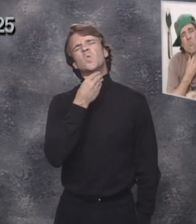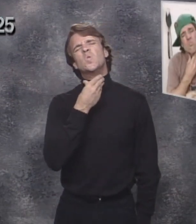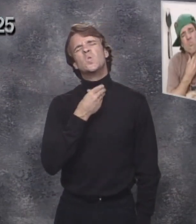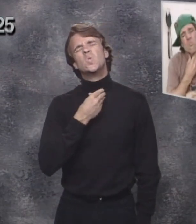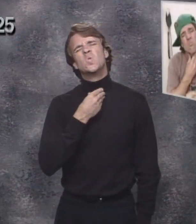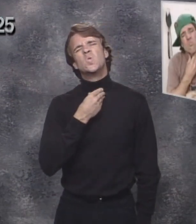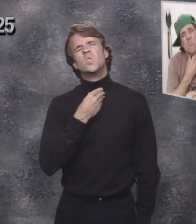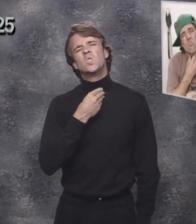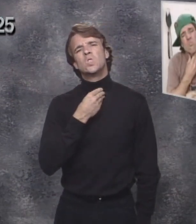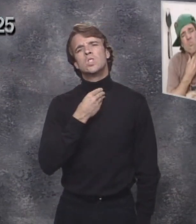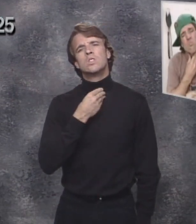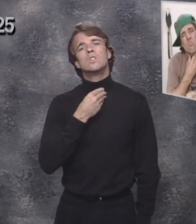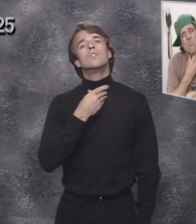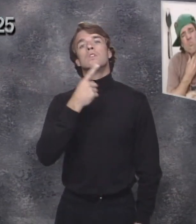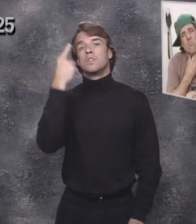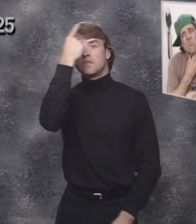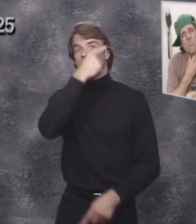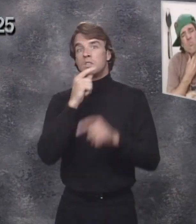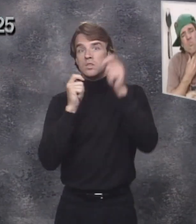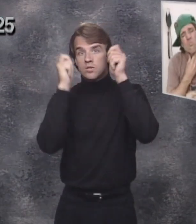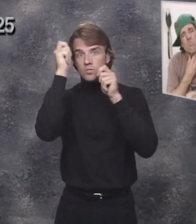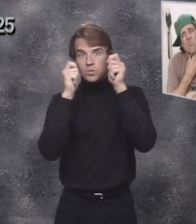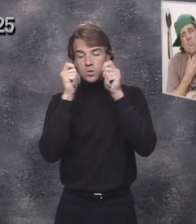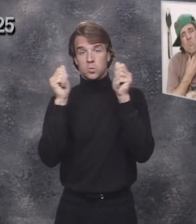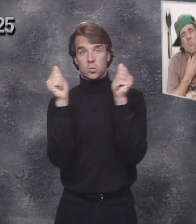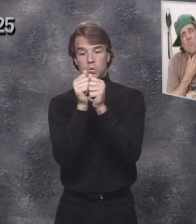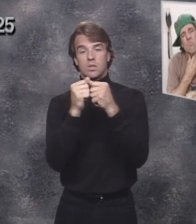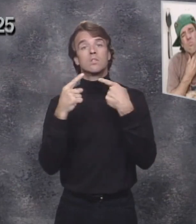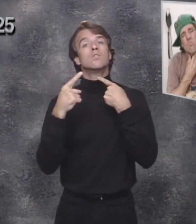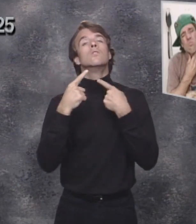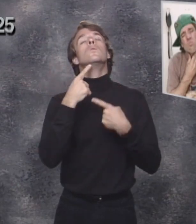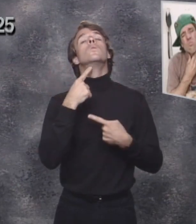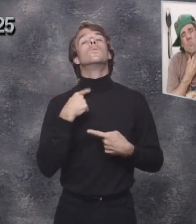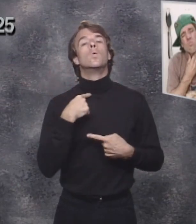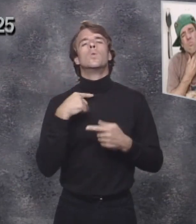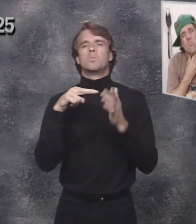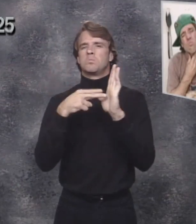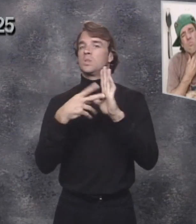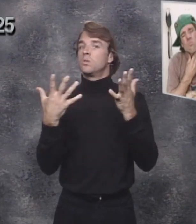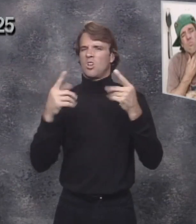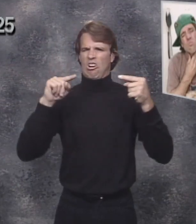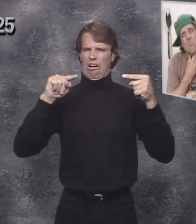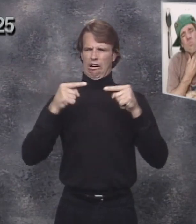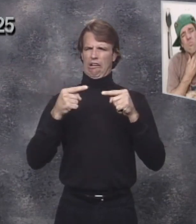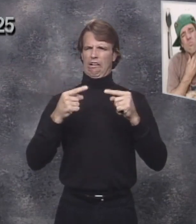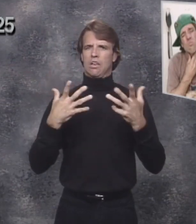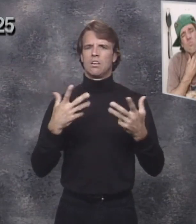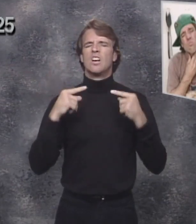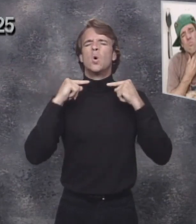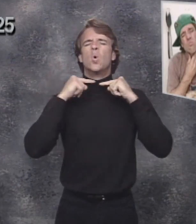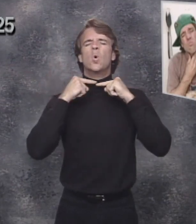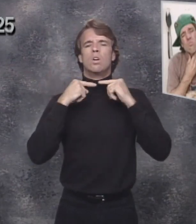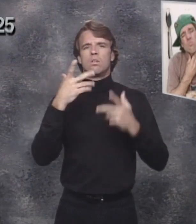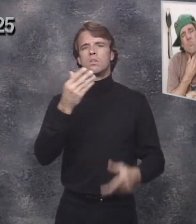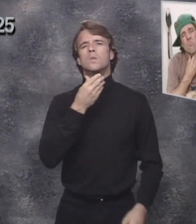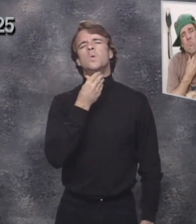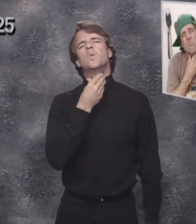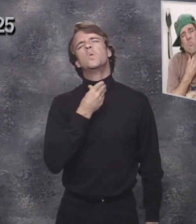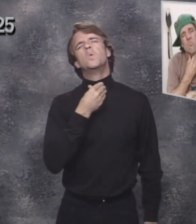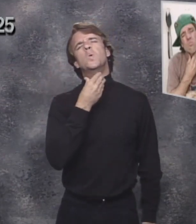Sore throat. Ah, the facial expression with this sign conveys that it hurts.